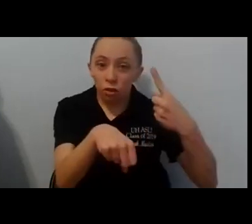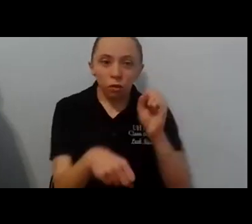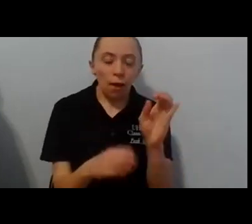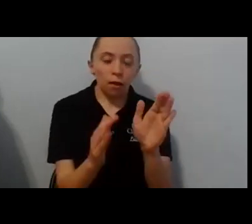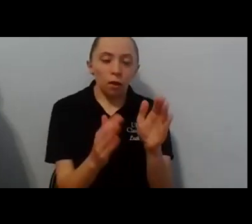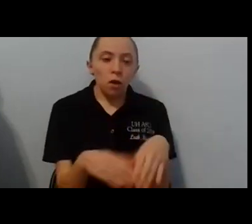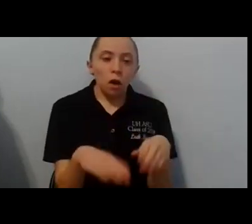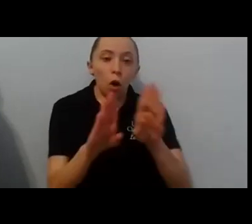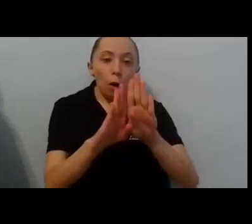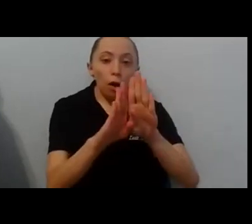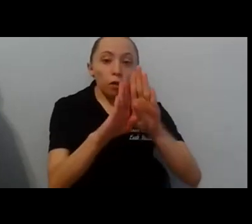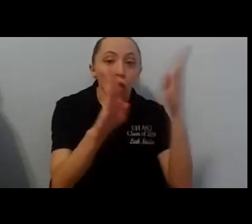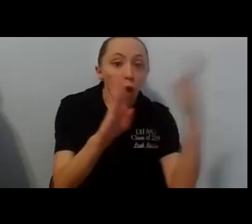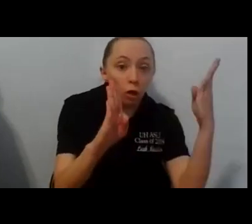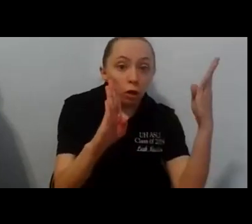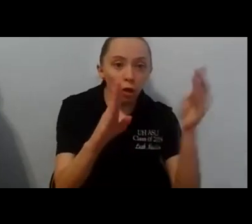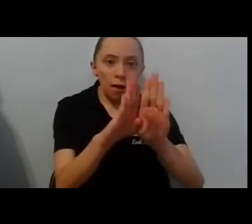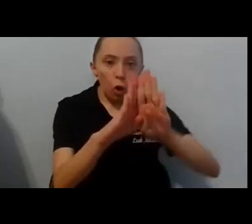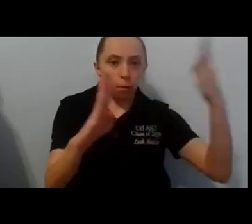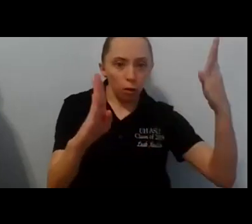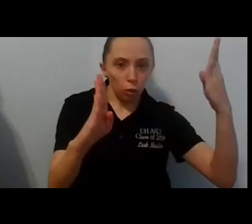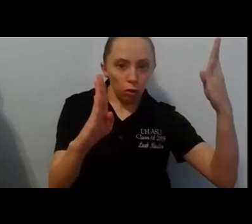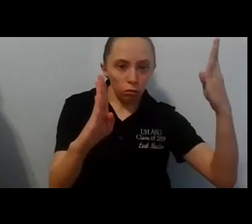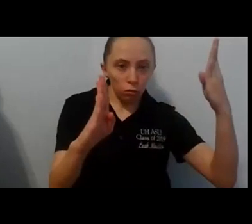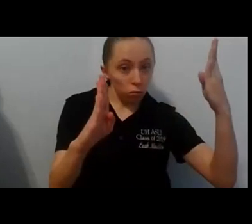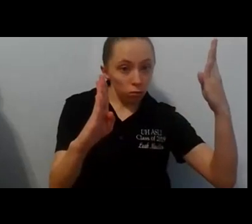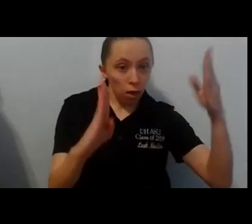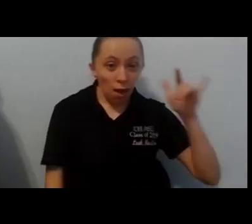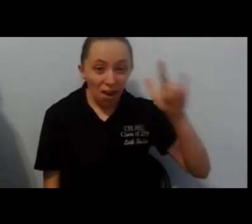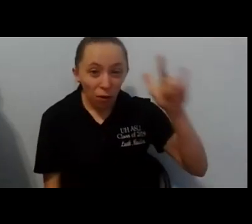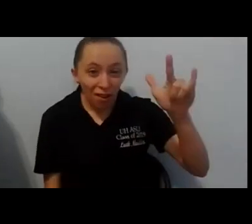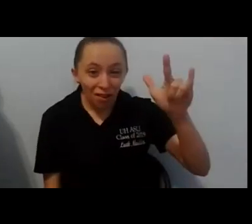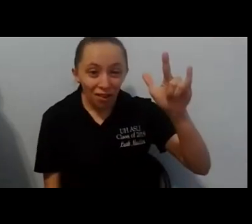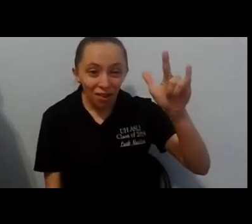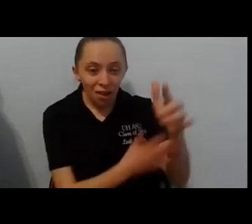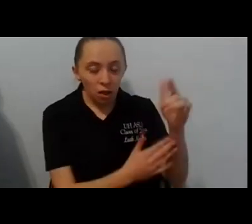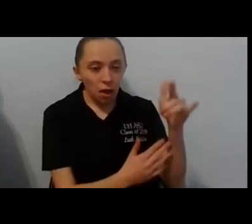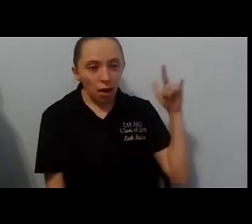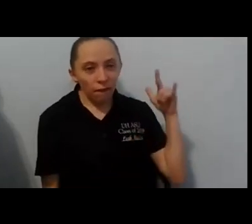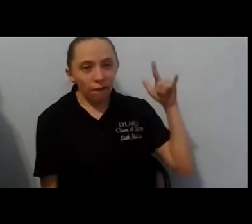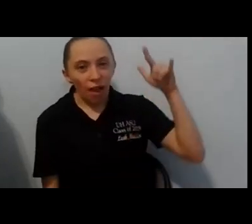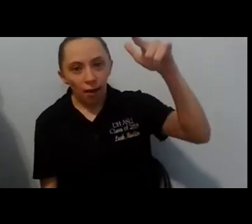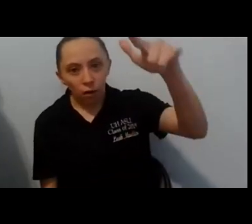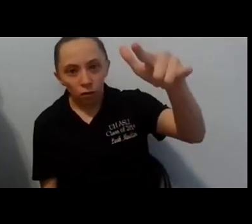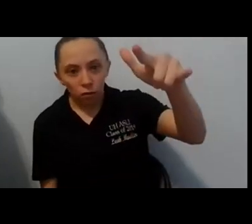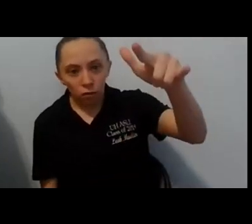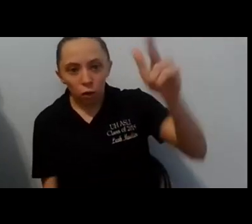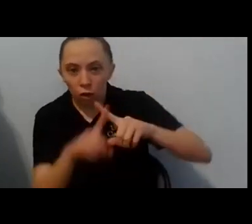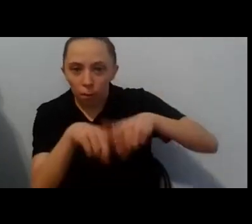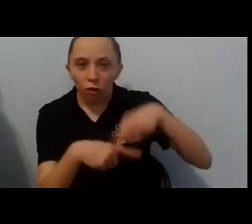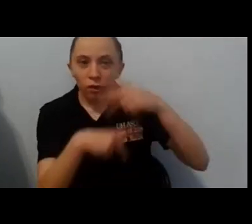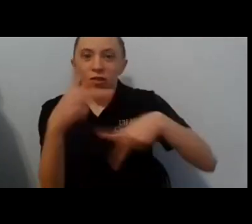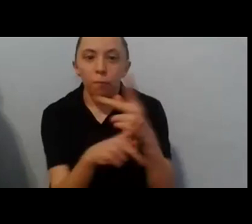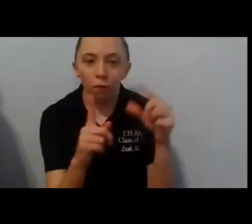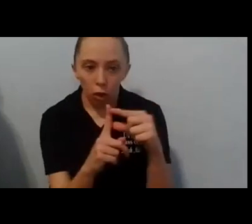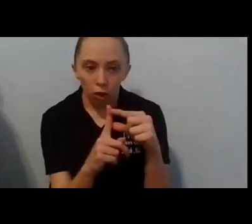it's once. So like door and open the door. Airplane, flying. So